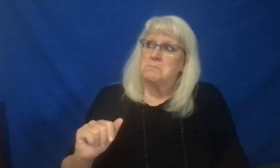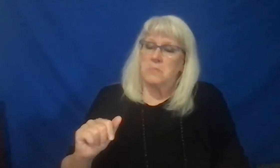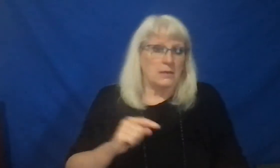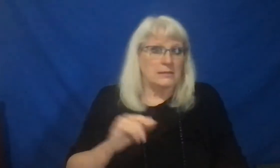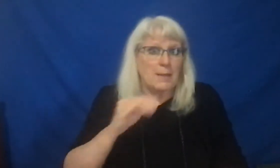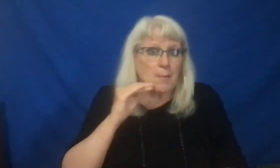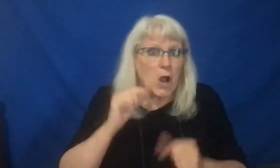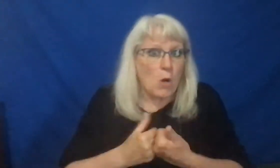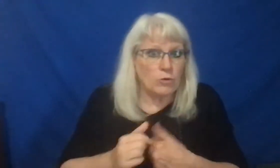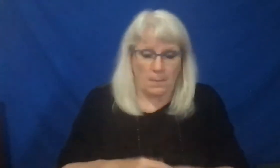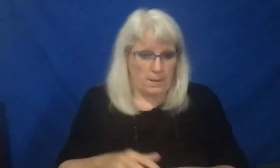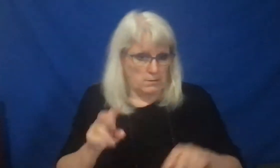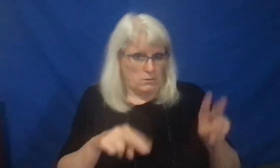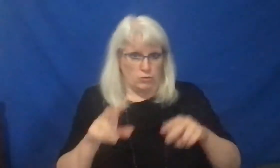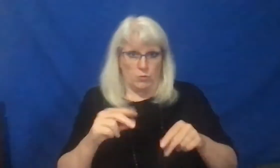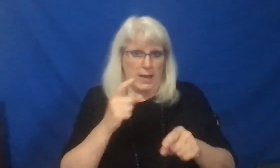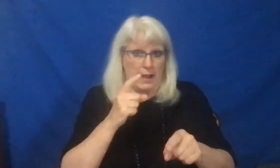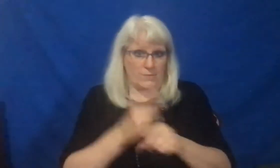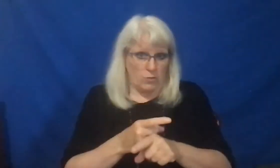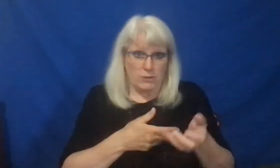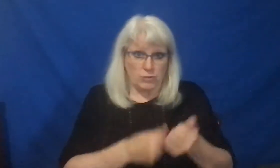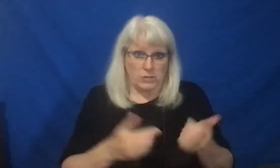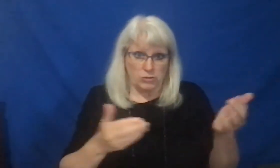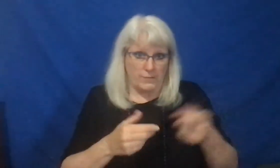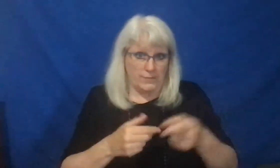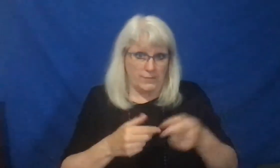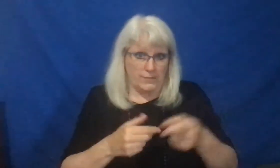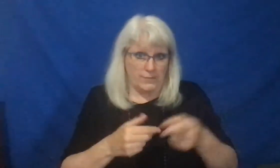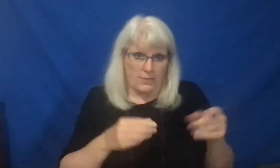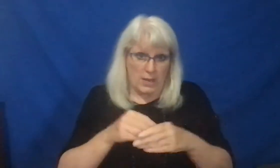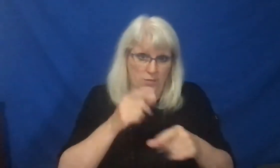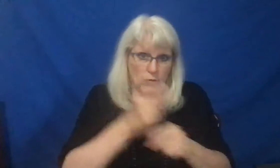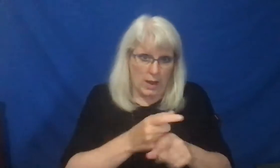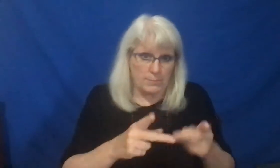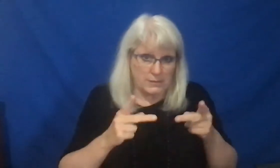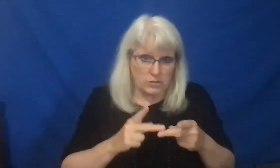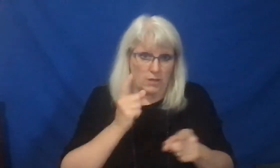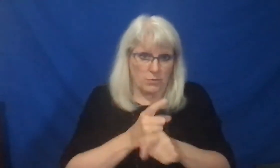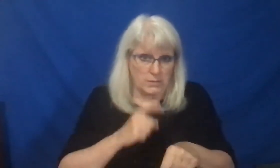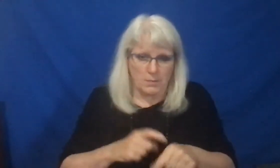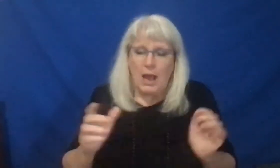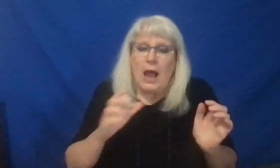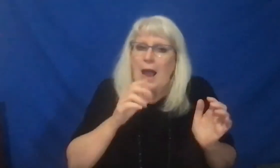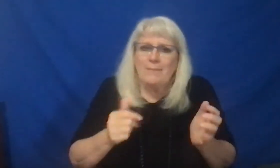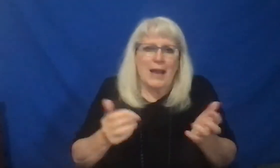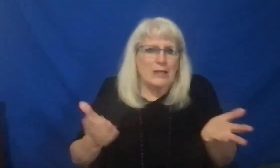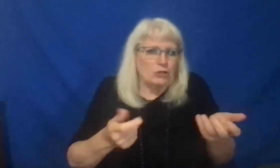right? Do we have the right trusted servants in the right positions at the right time? Not that I'm here to manage and control things, but am I taking